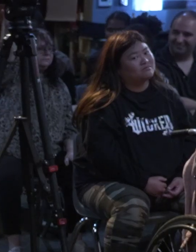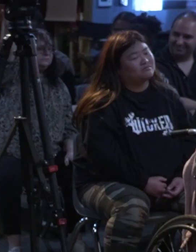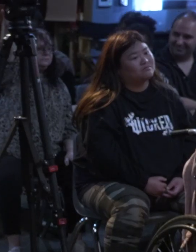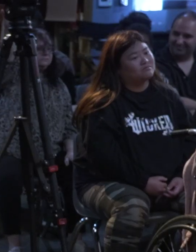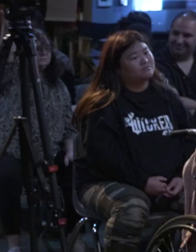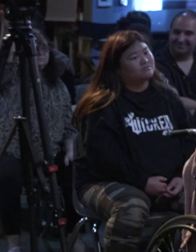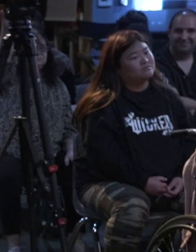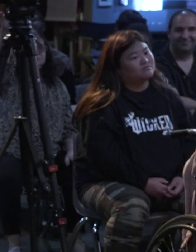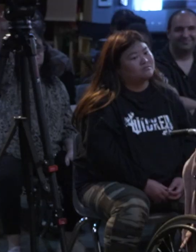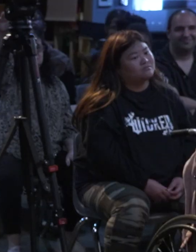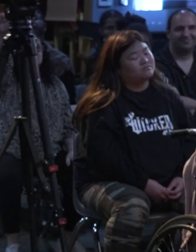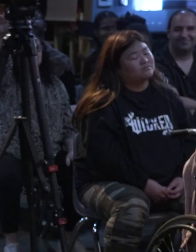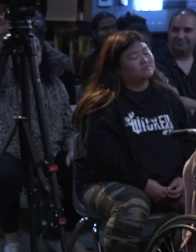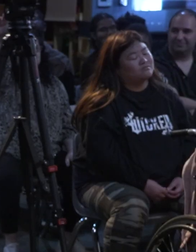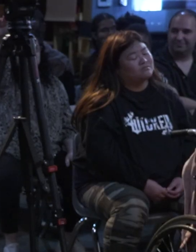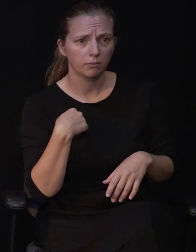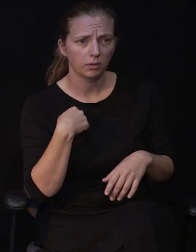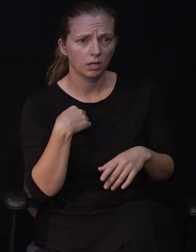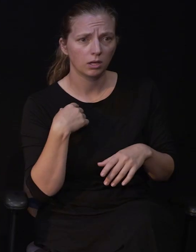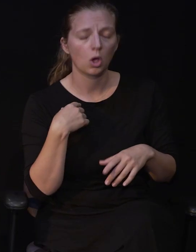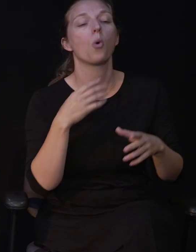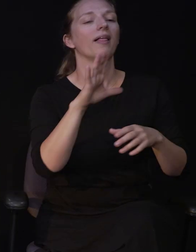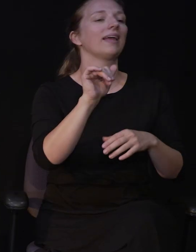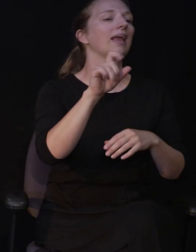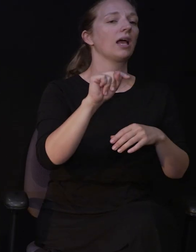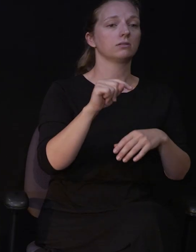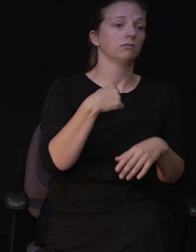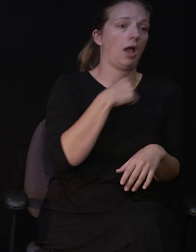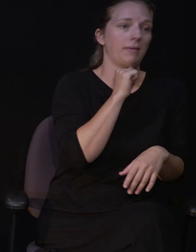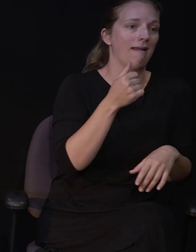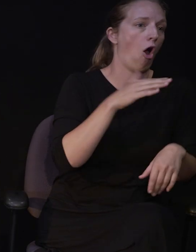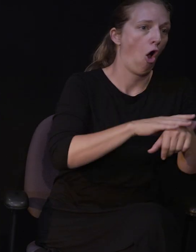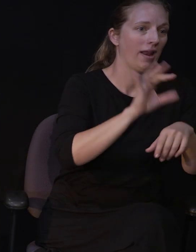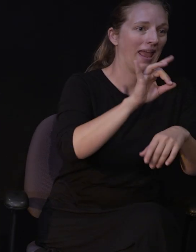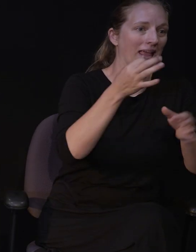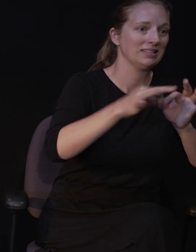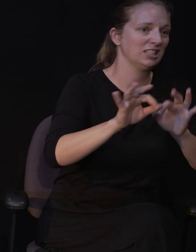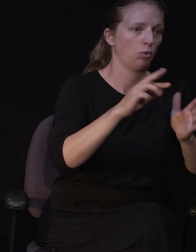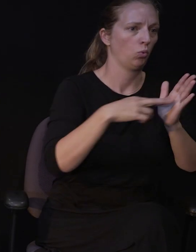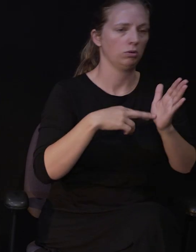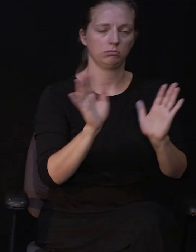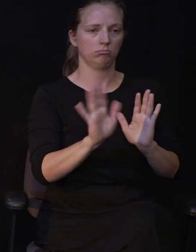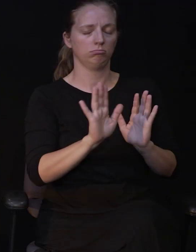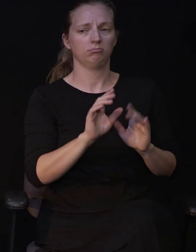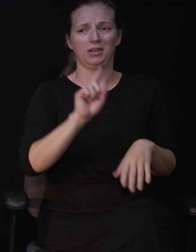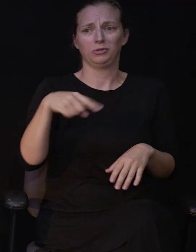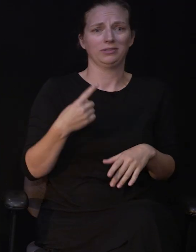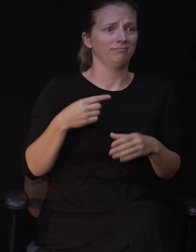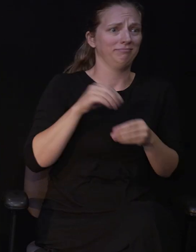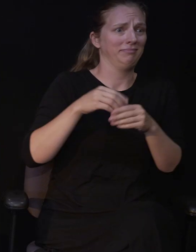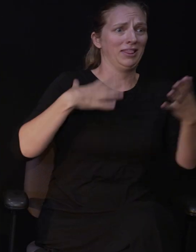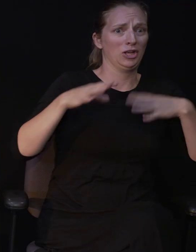get along? Who, John and me? The cast. Well, I wasn't on 8 Simple Rules. I was just in the dressing